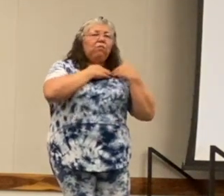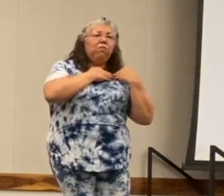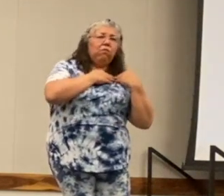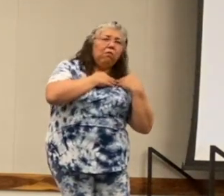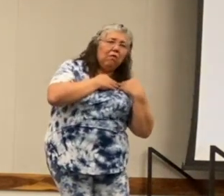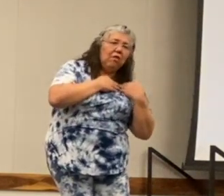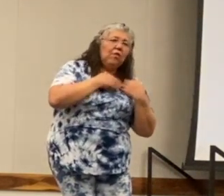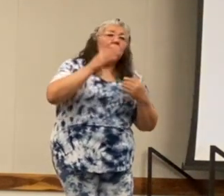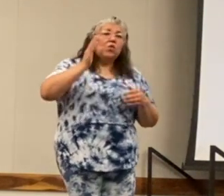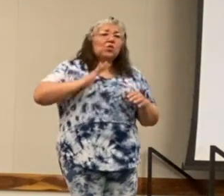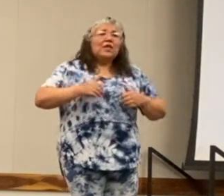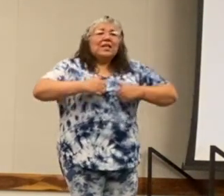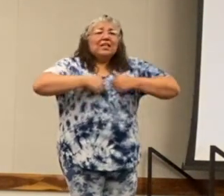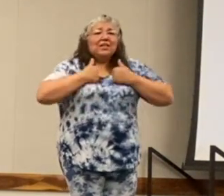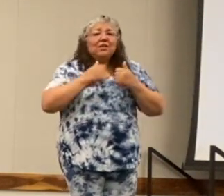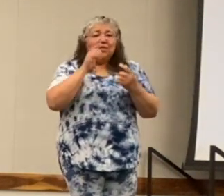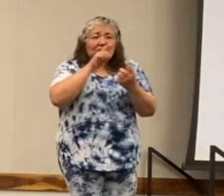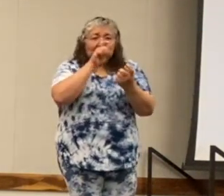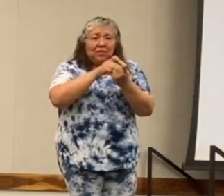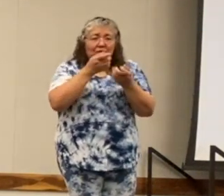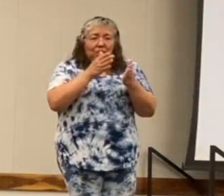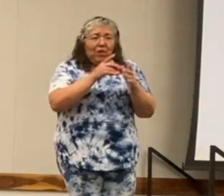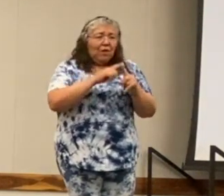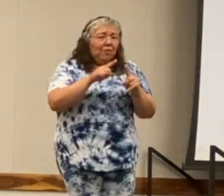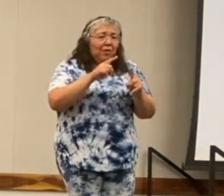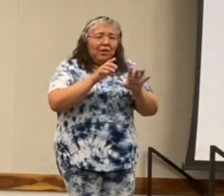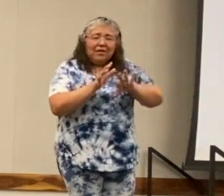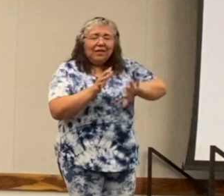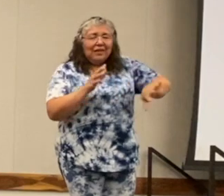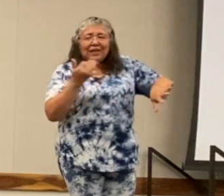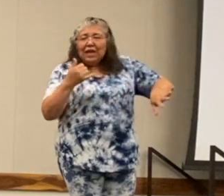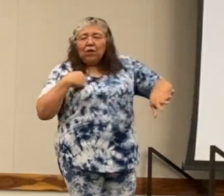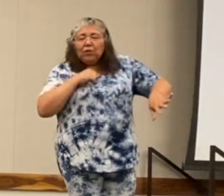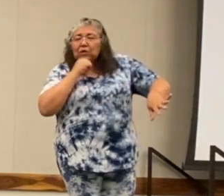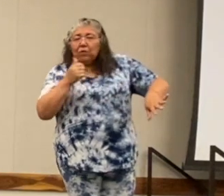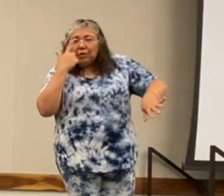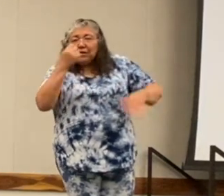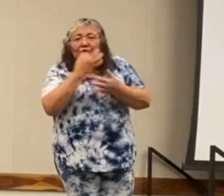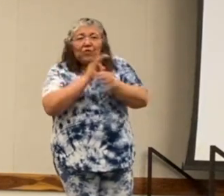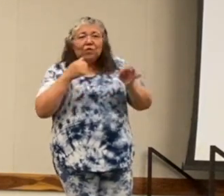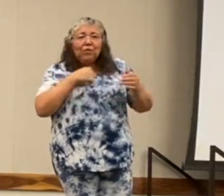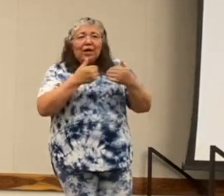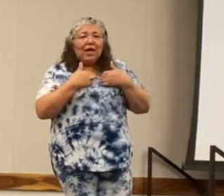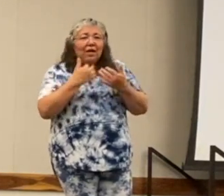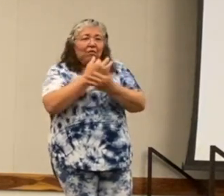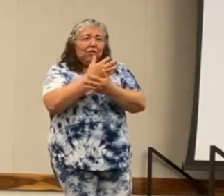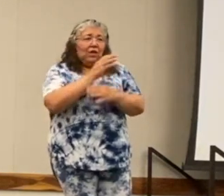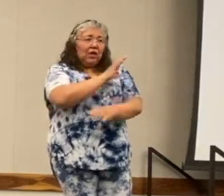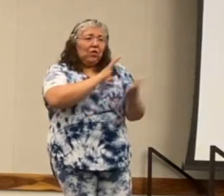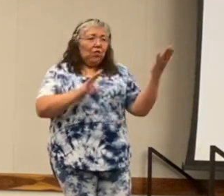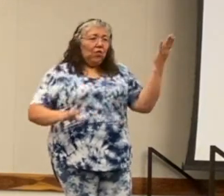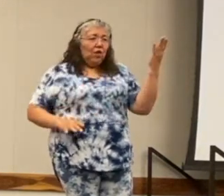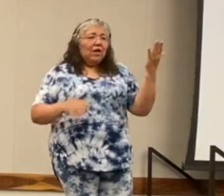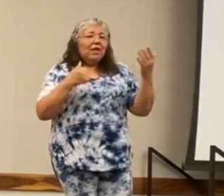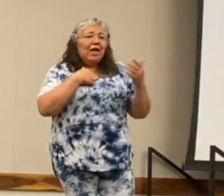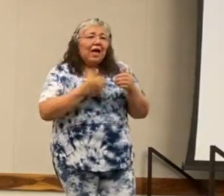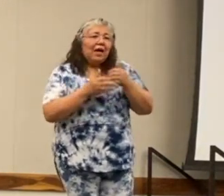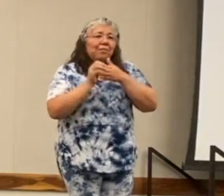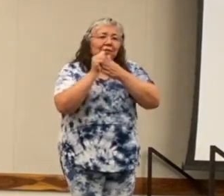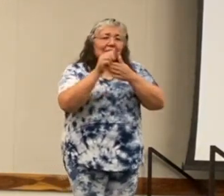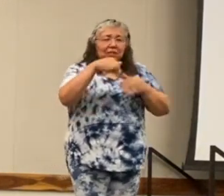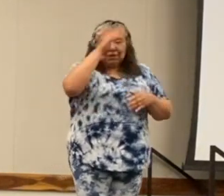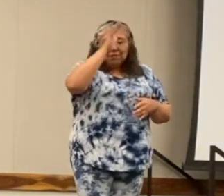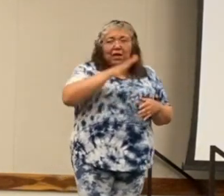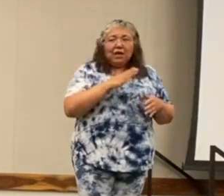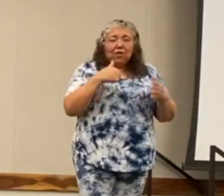we used to live in a certain way, but now we don't because of the freedom that we have in Christ. And as I'm leading these men, and